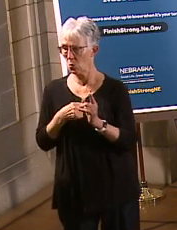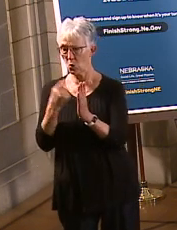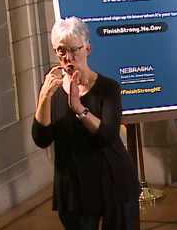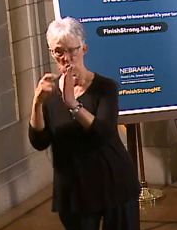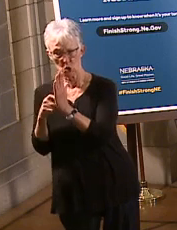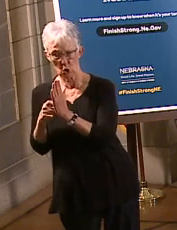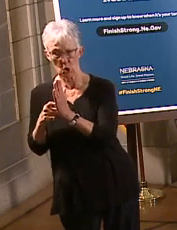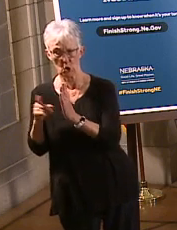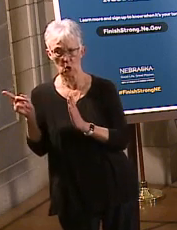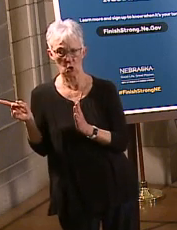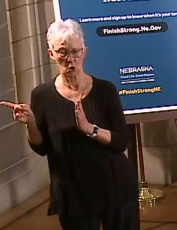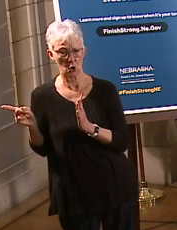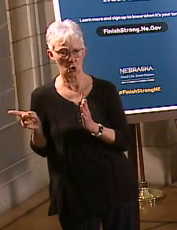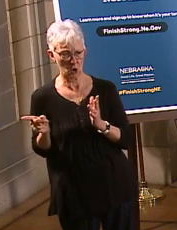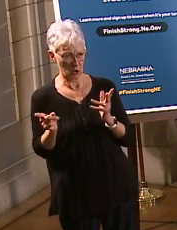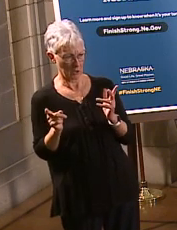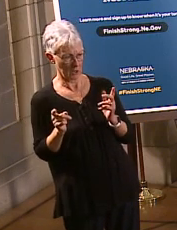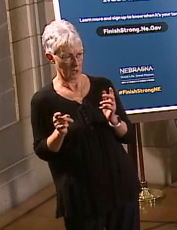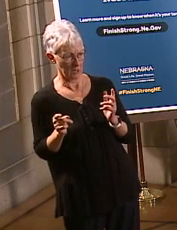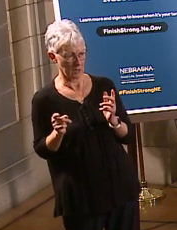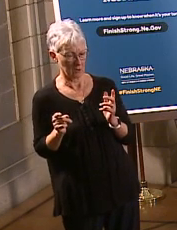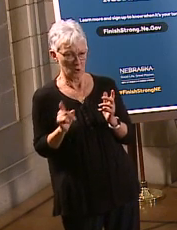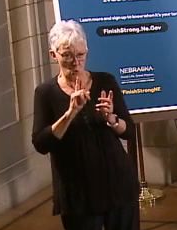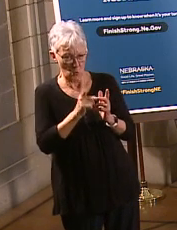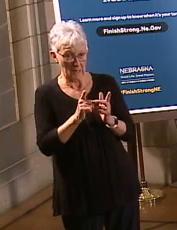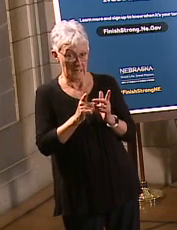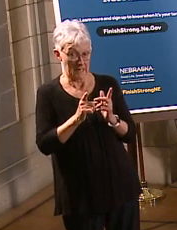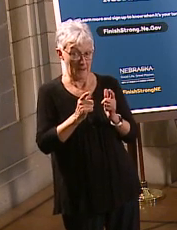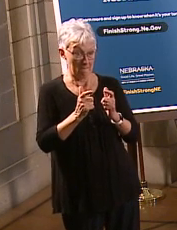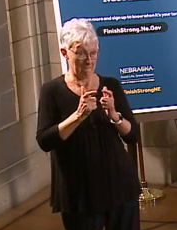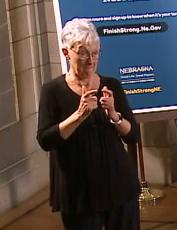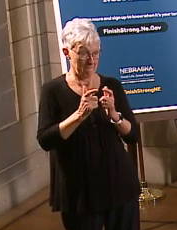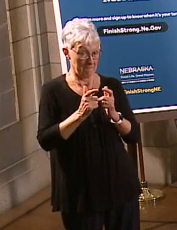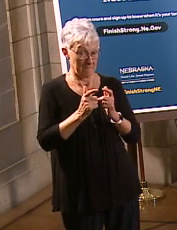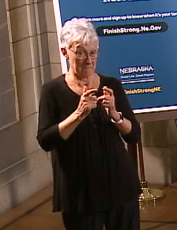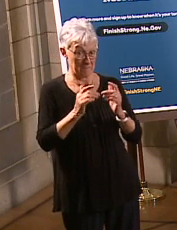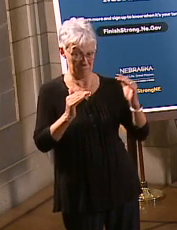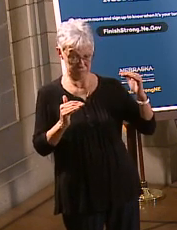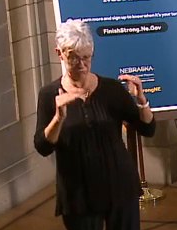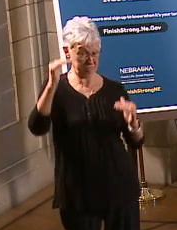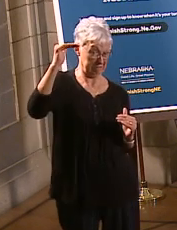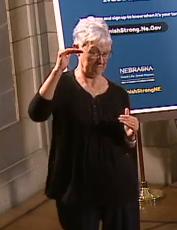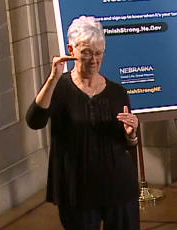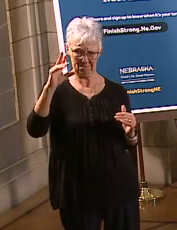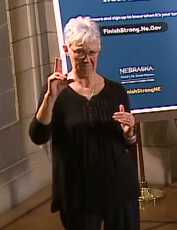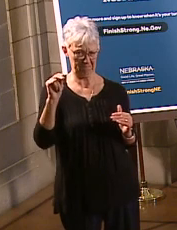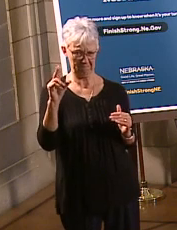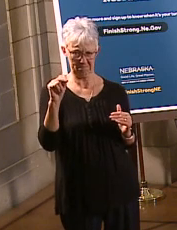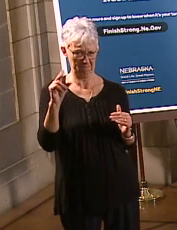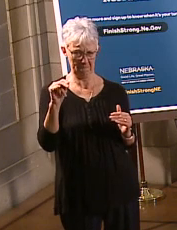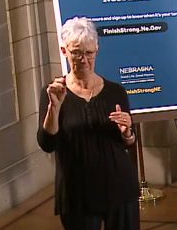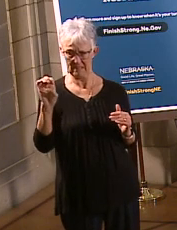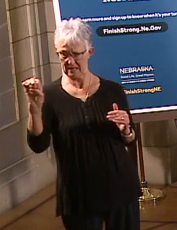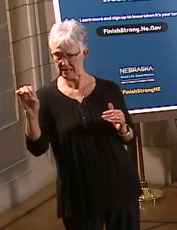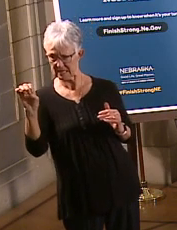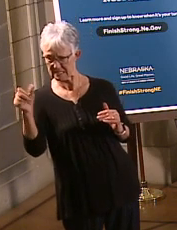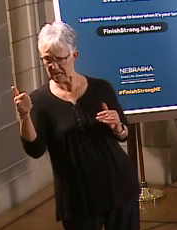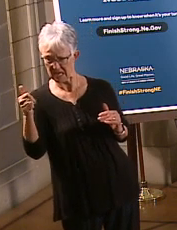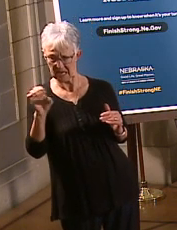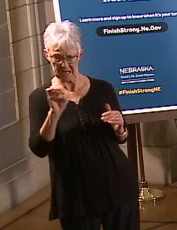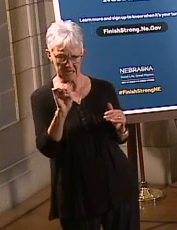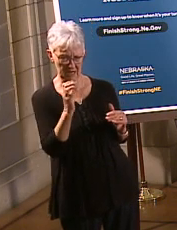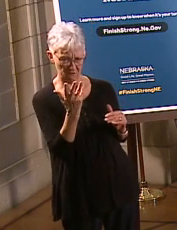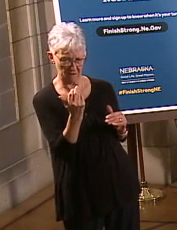that there is no measurable difference between an E15, an E10, an E15, and